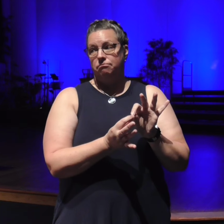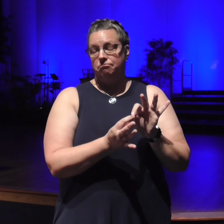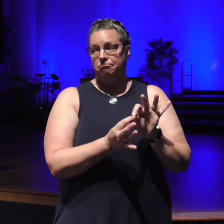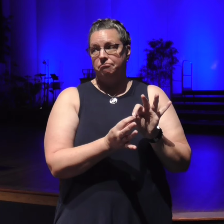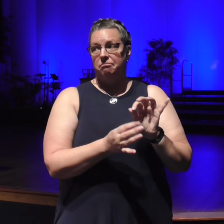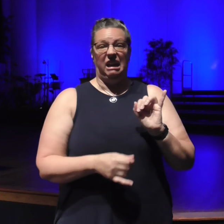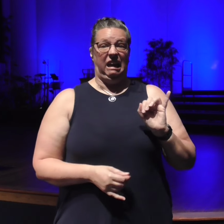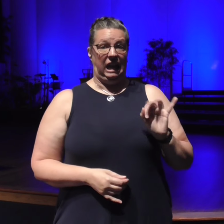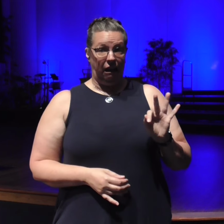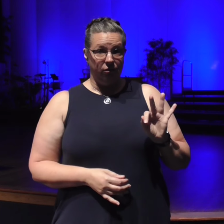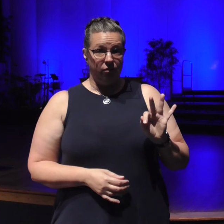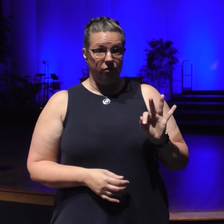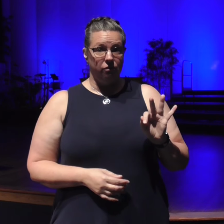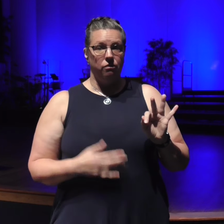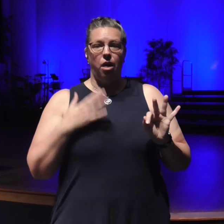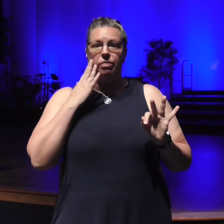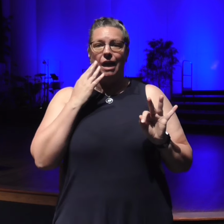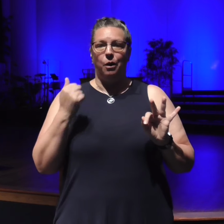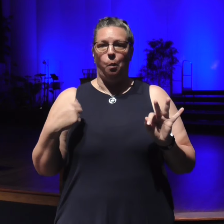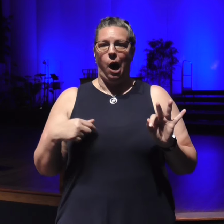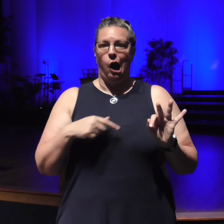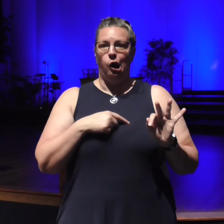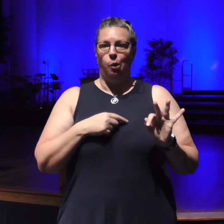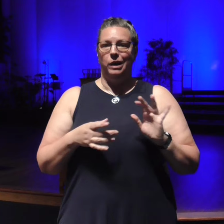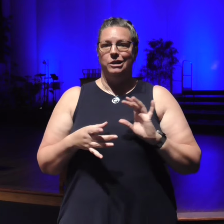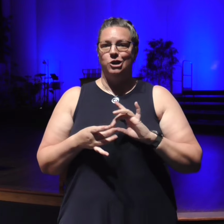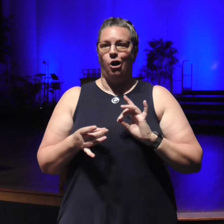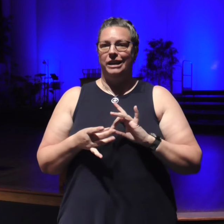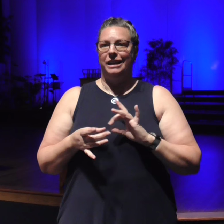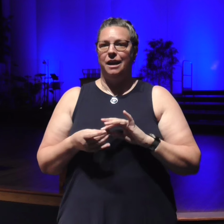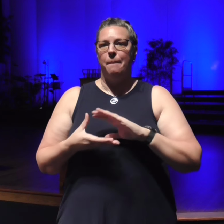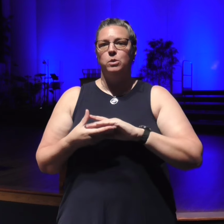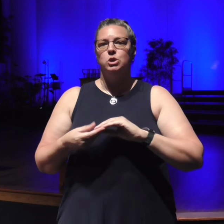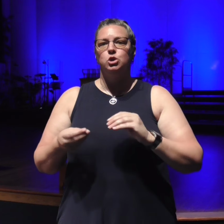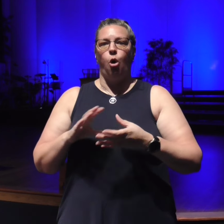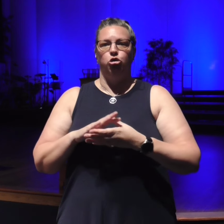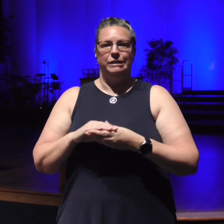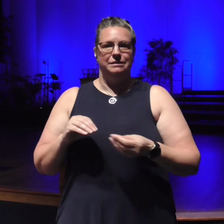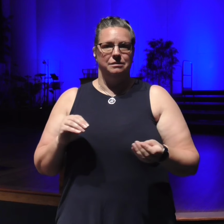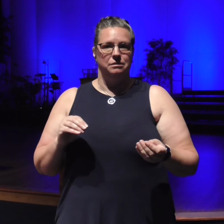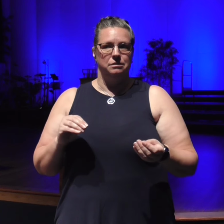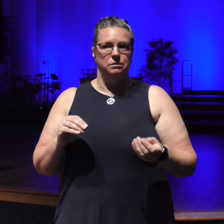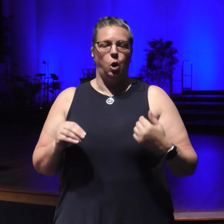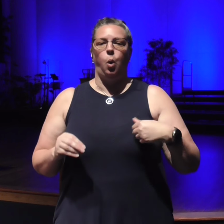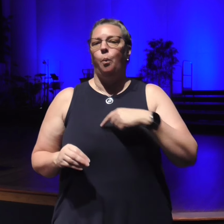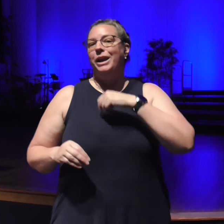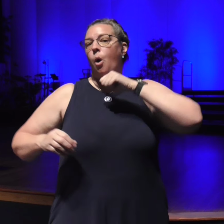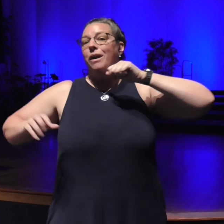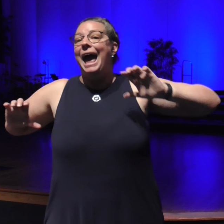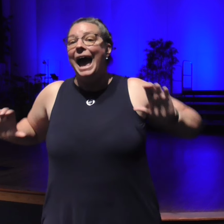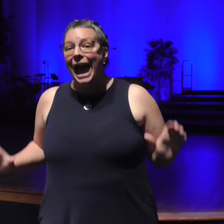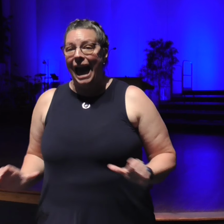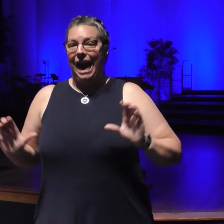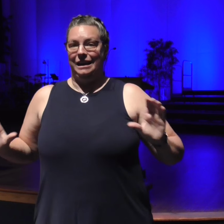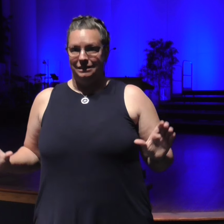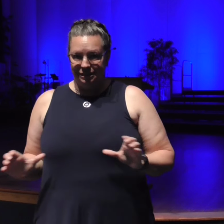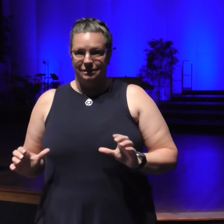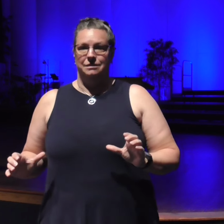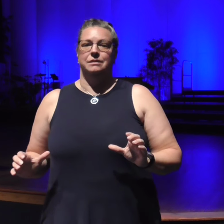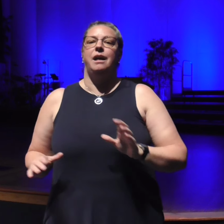And if that's the case, then why are we talking about stories? Well, we don't act like we're whole, complete,